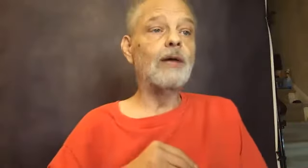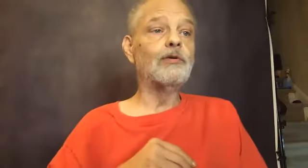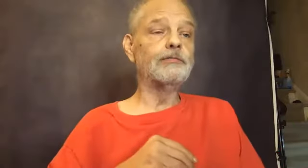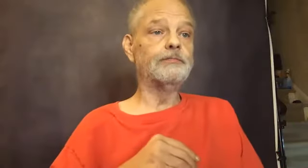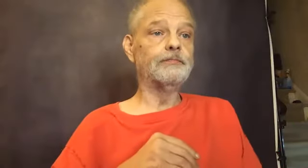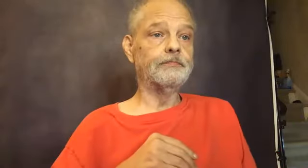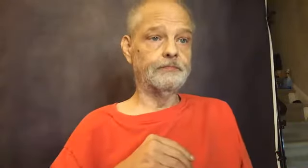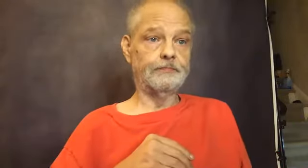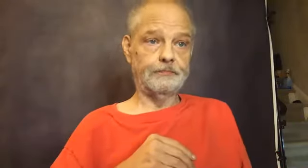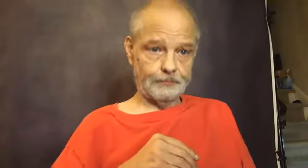Bible